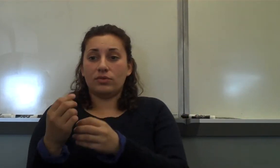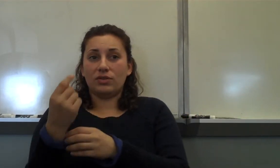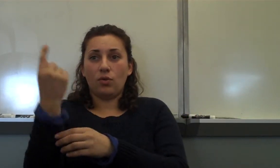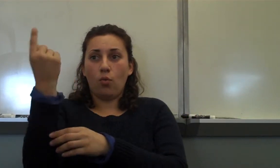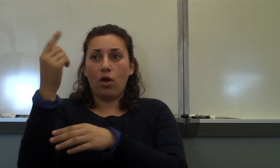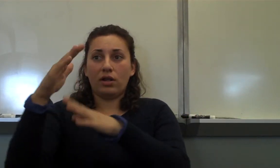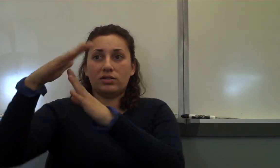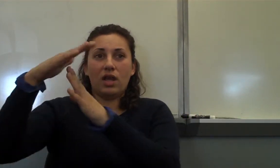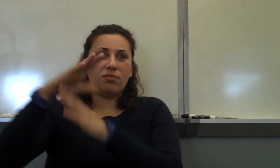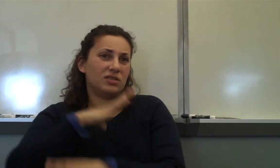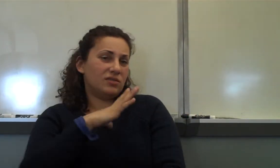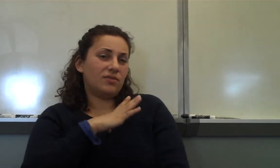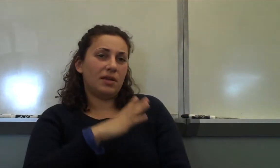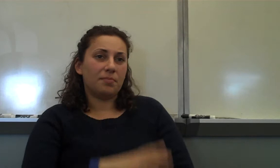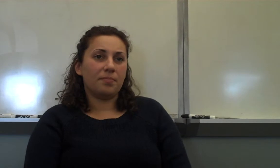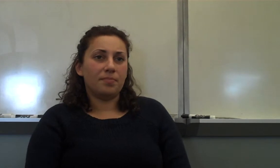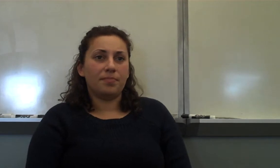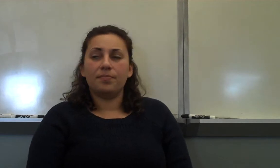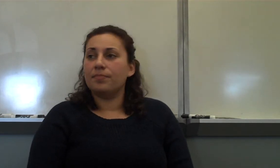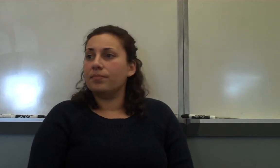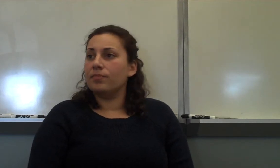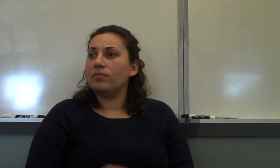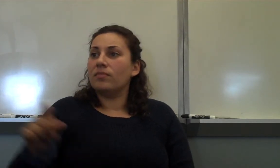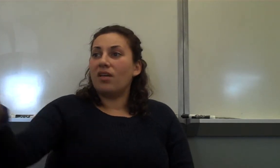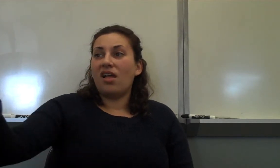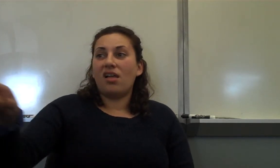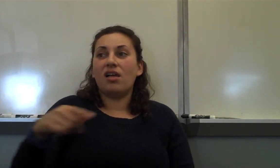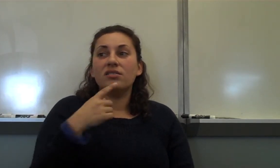works. I got it wrong.